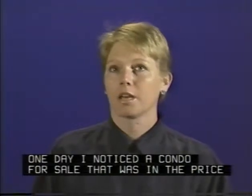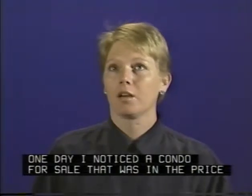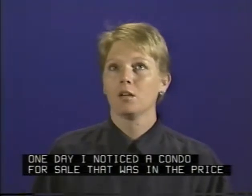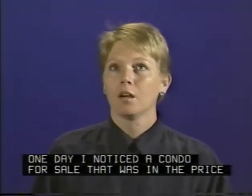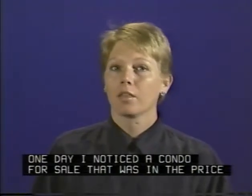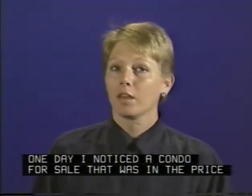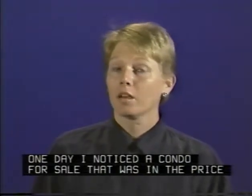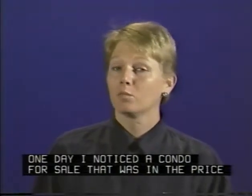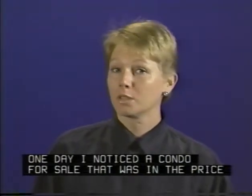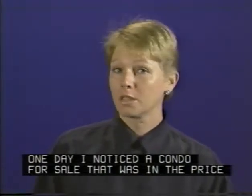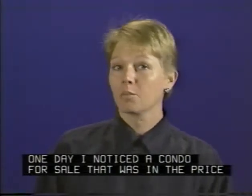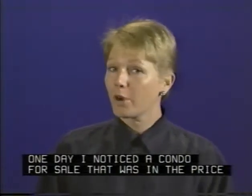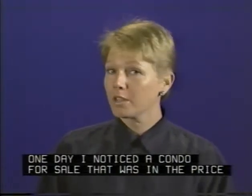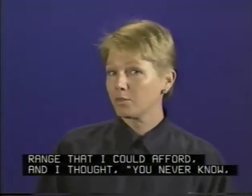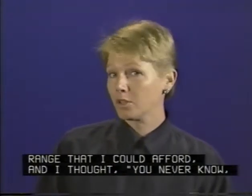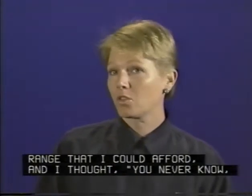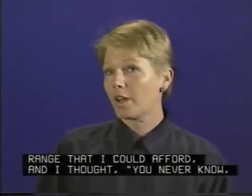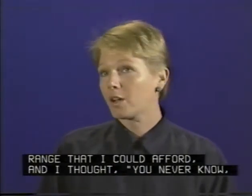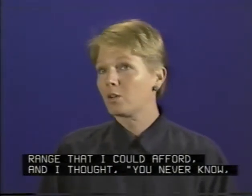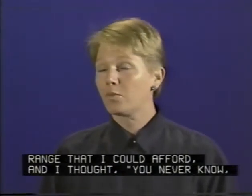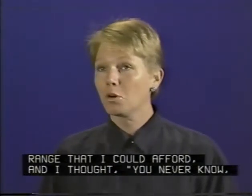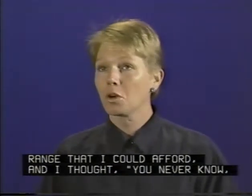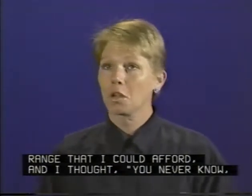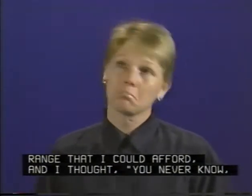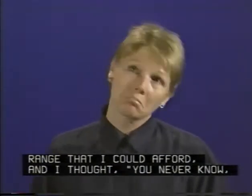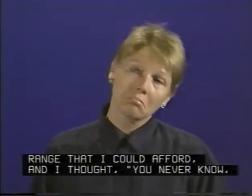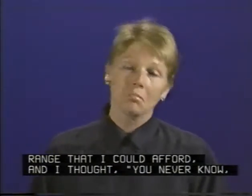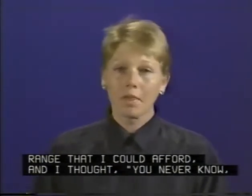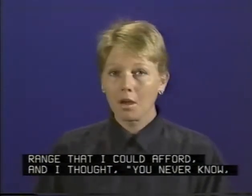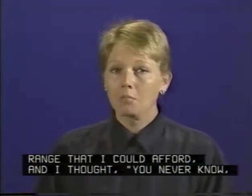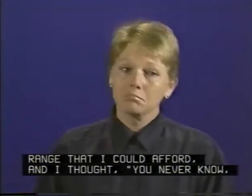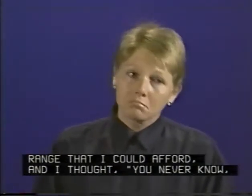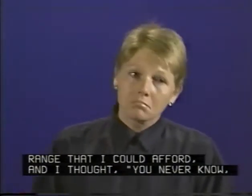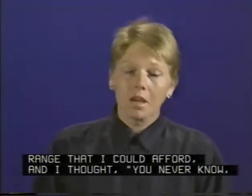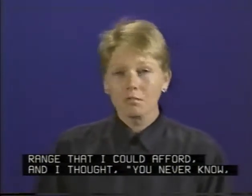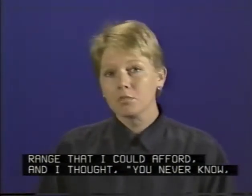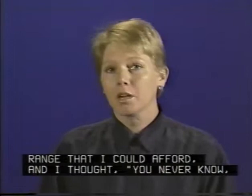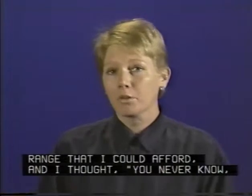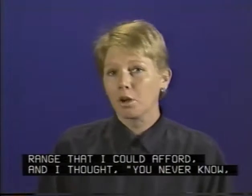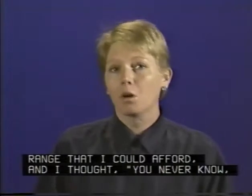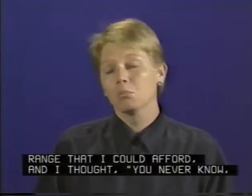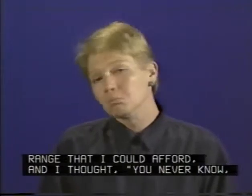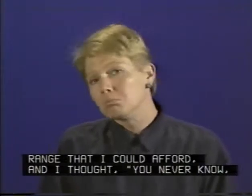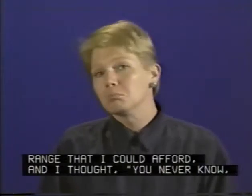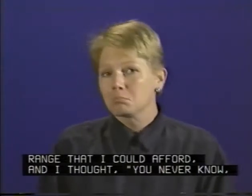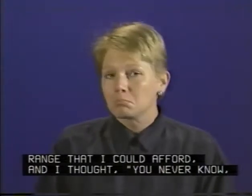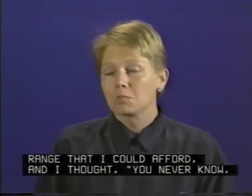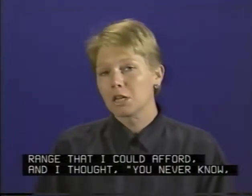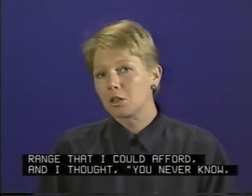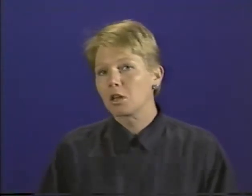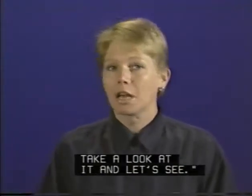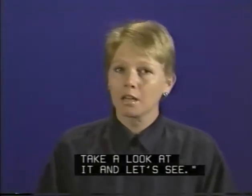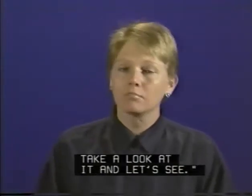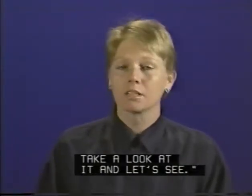sale that was in the price range that I could afford. And I thought, hey, you never know. Take a look at it, let's